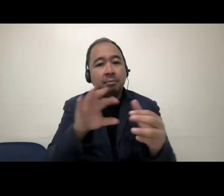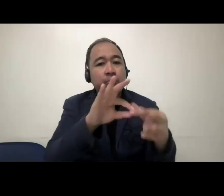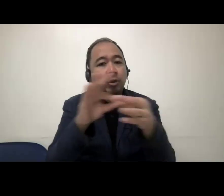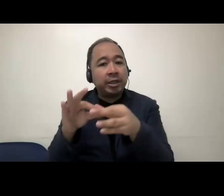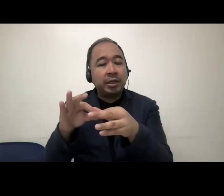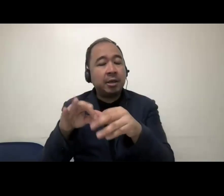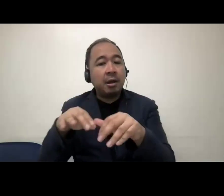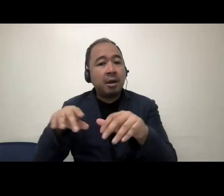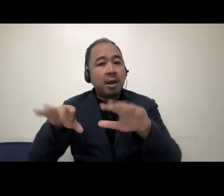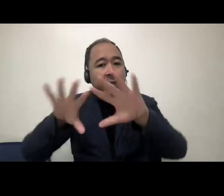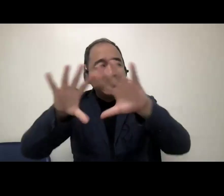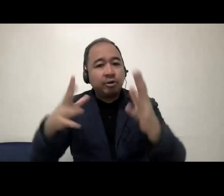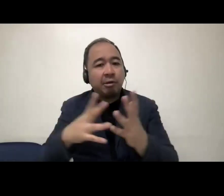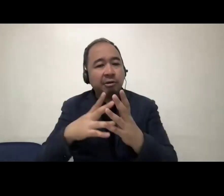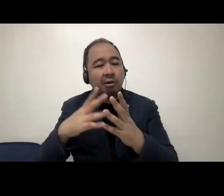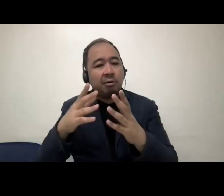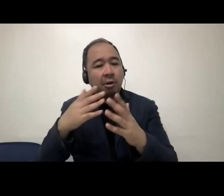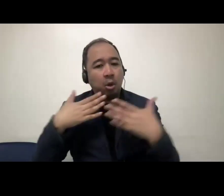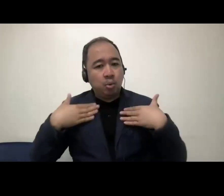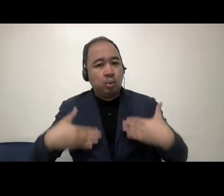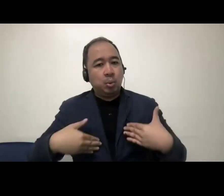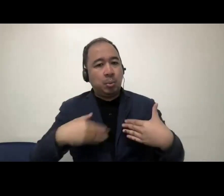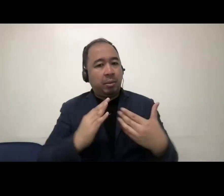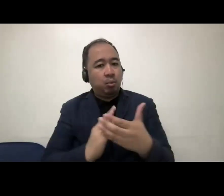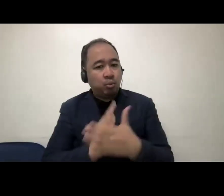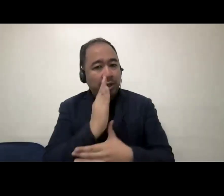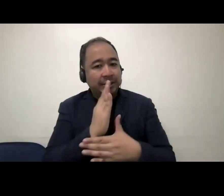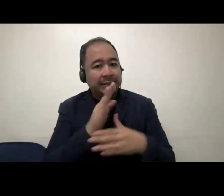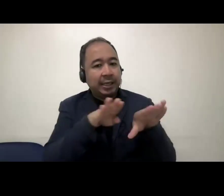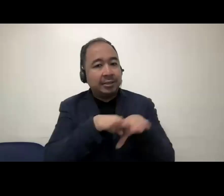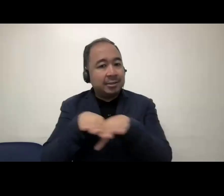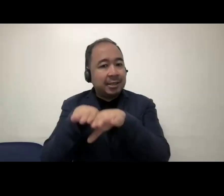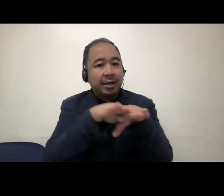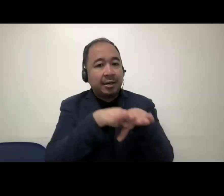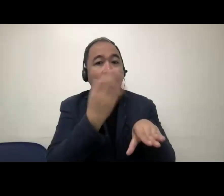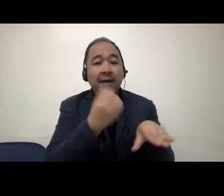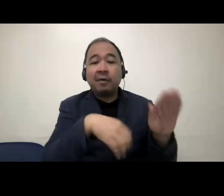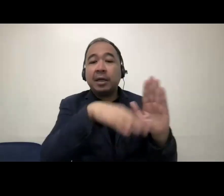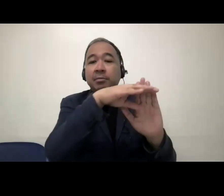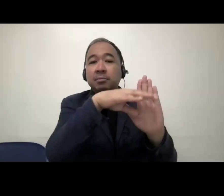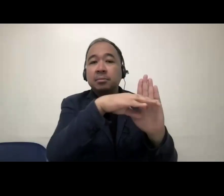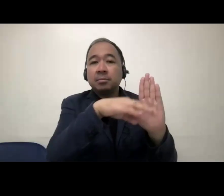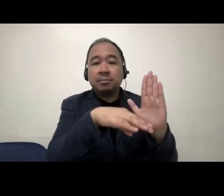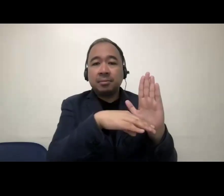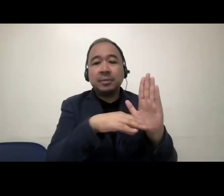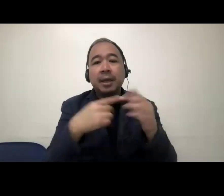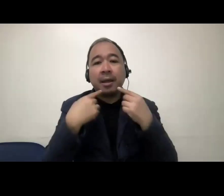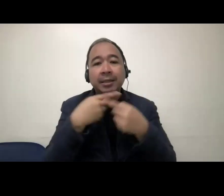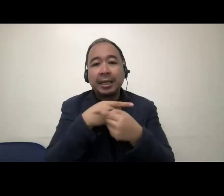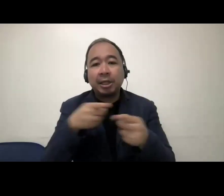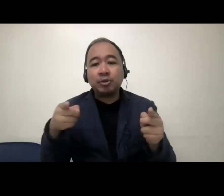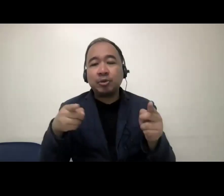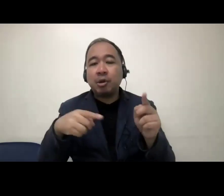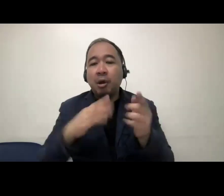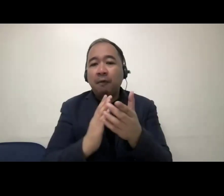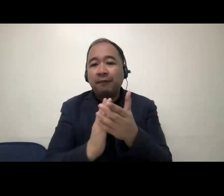the Declaration of the Rights of Indigenous Peoples are critical tools for protection indigenous